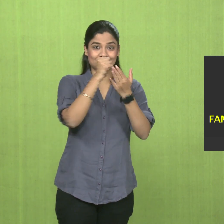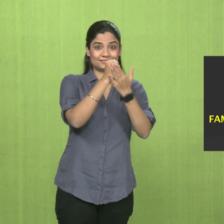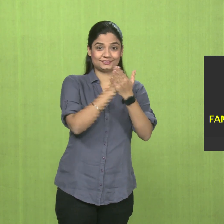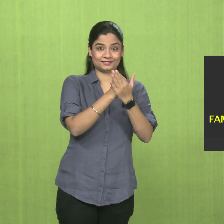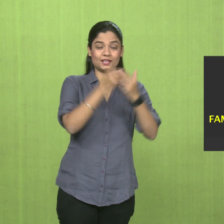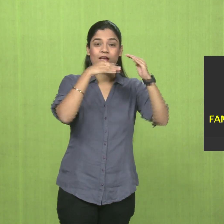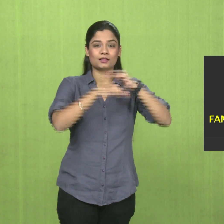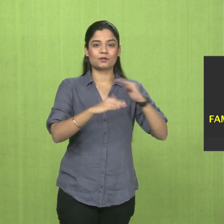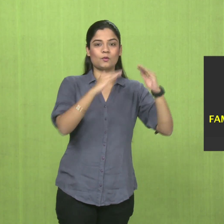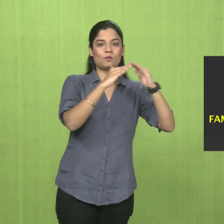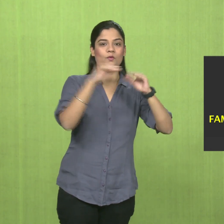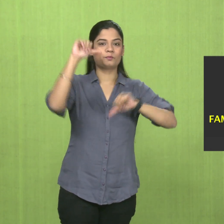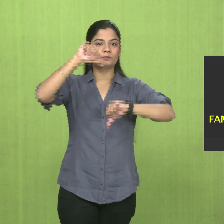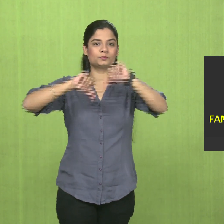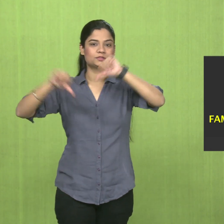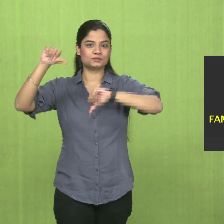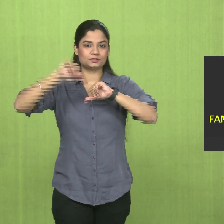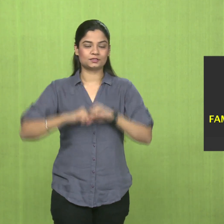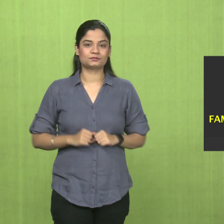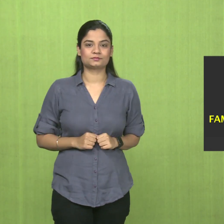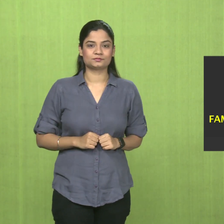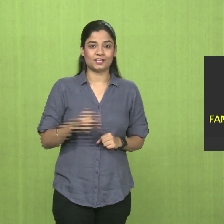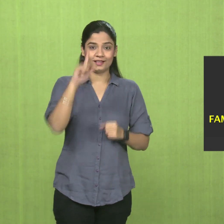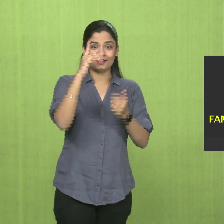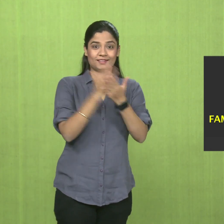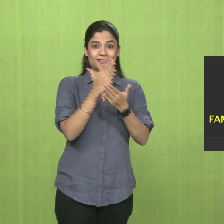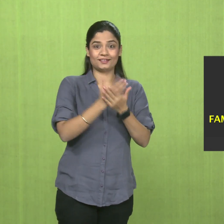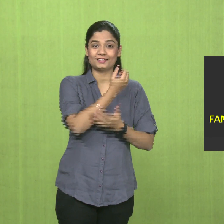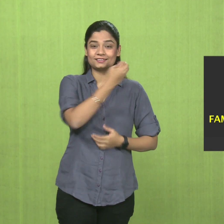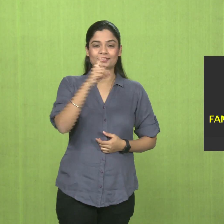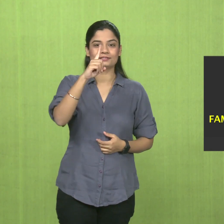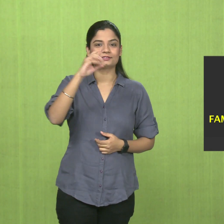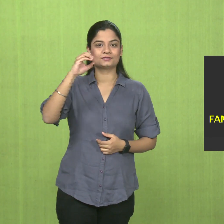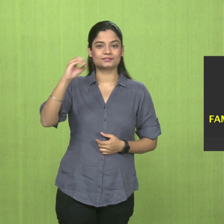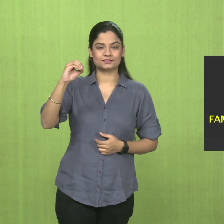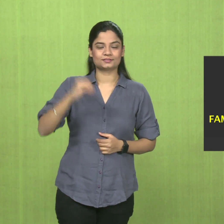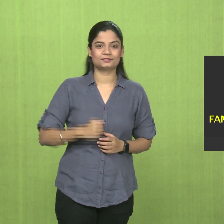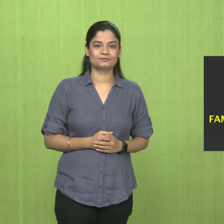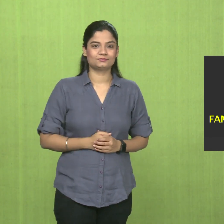The subject is Home Science, lesson number 10.